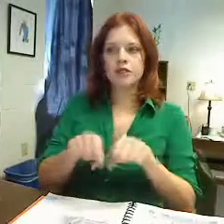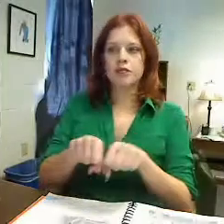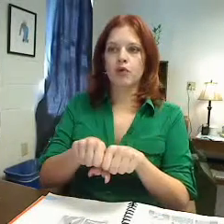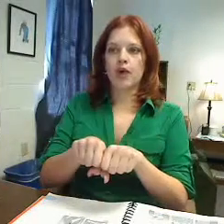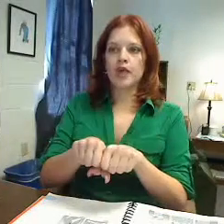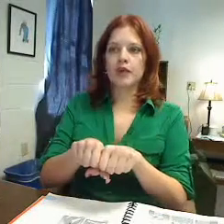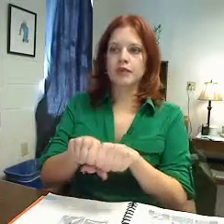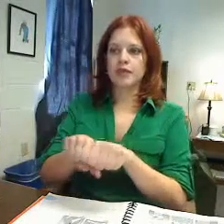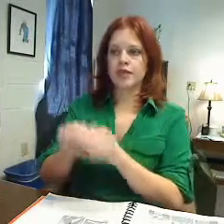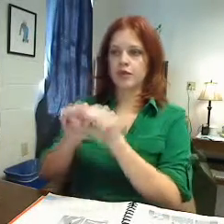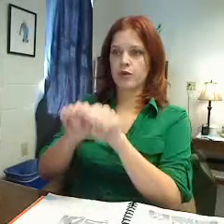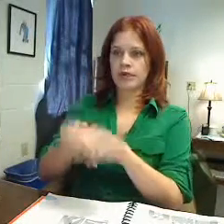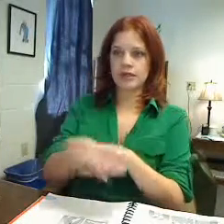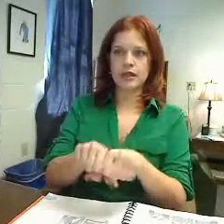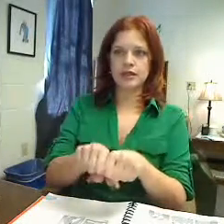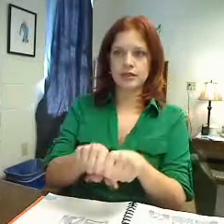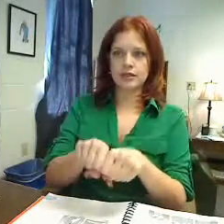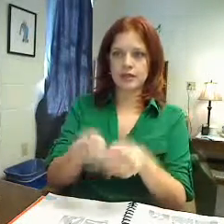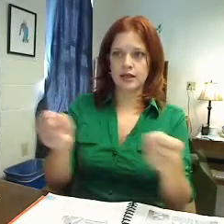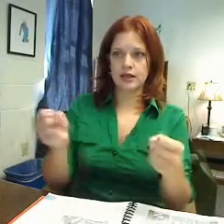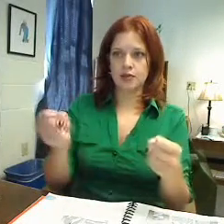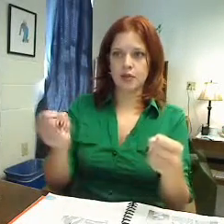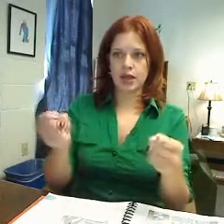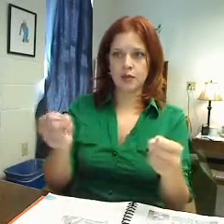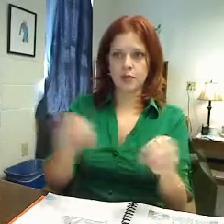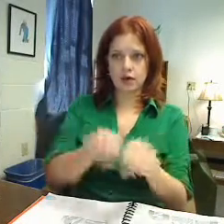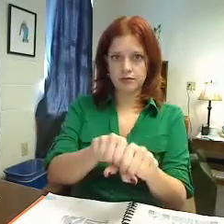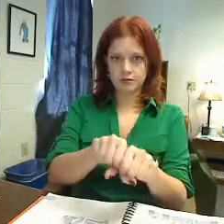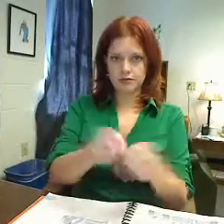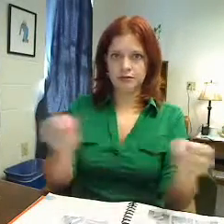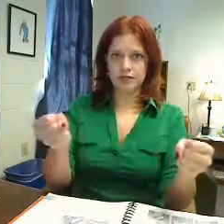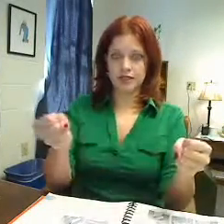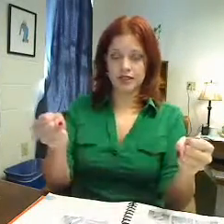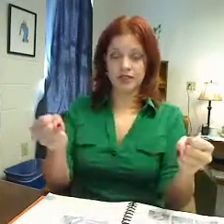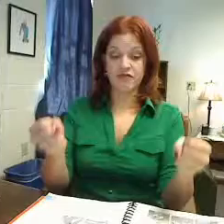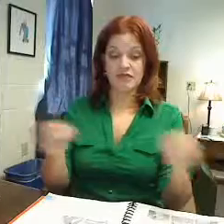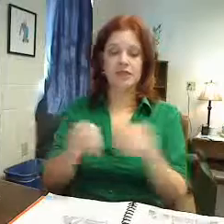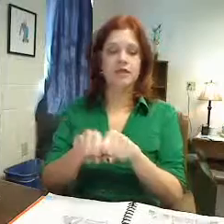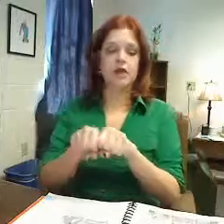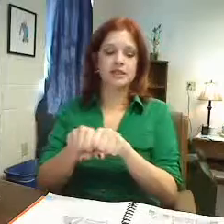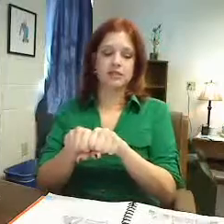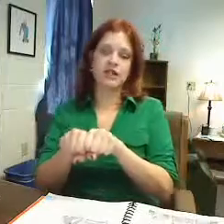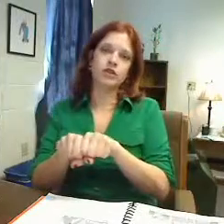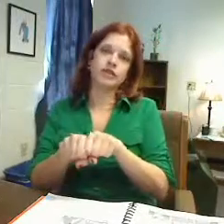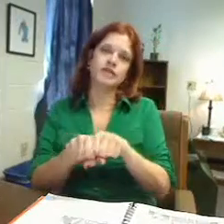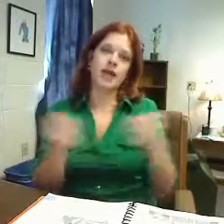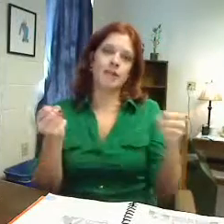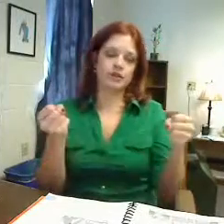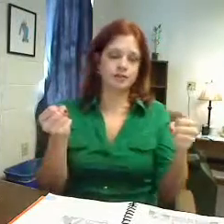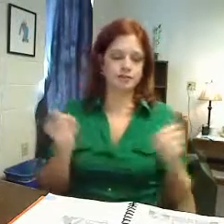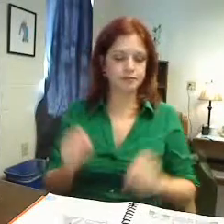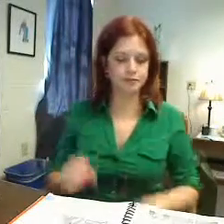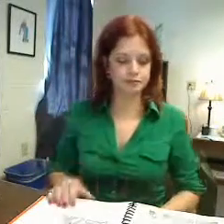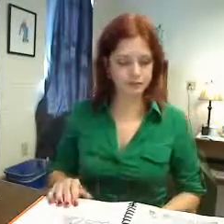To break, take two S hands and break them apart. This is to physically break something or to snap it.